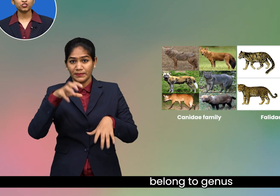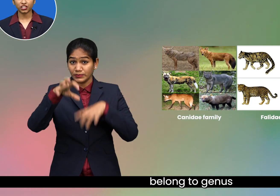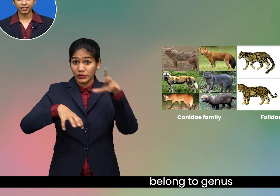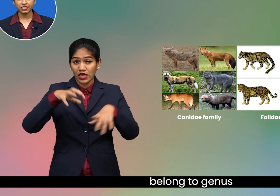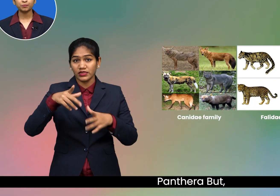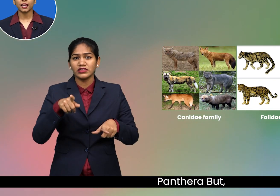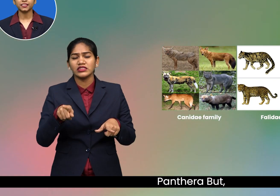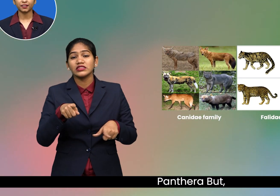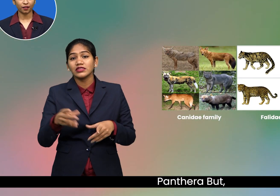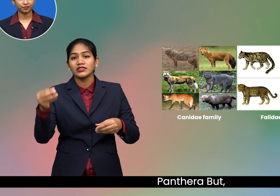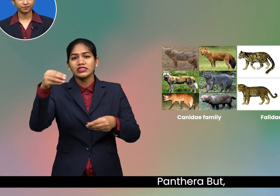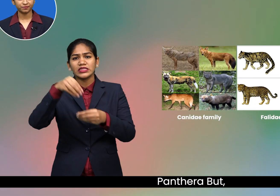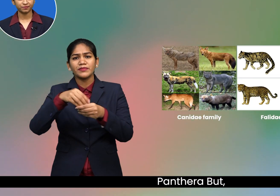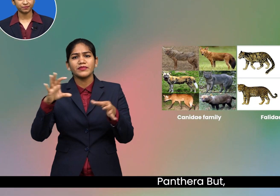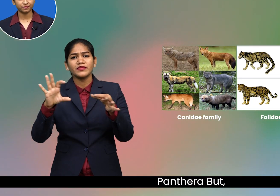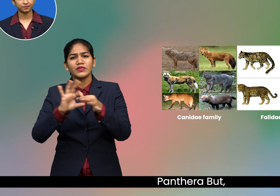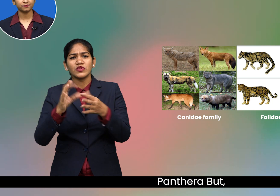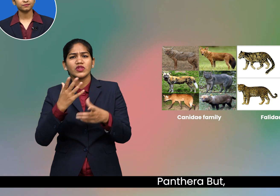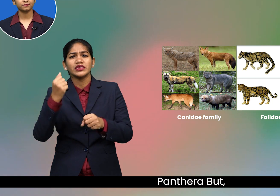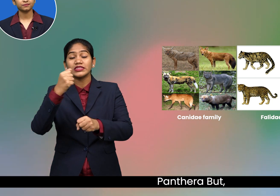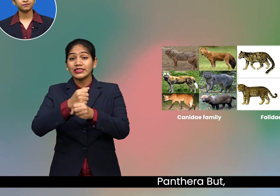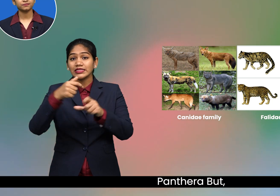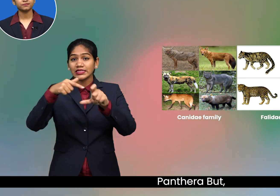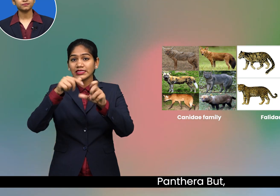belong to genus Panthera.